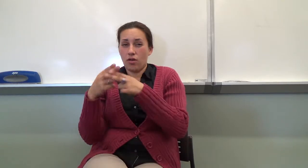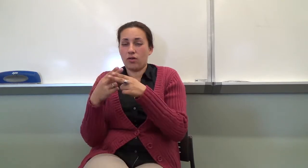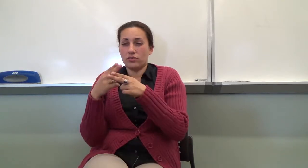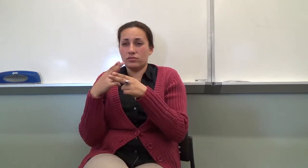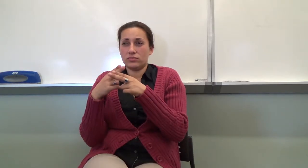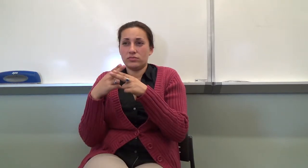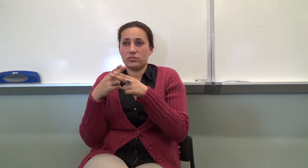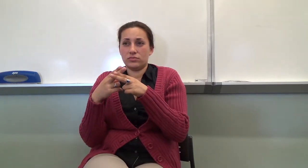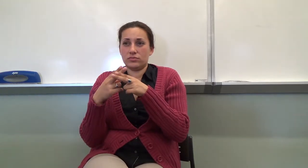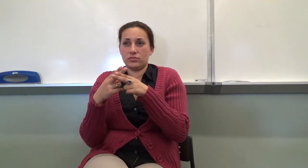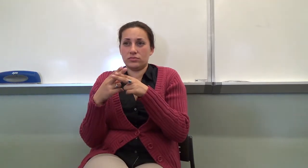supplementary.